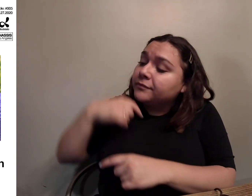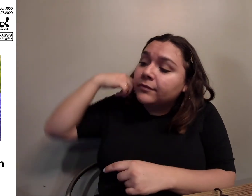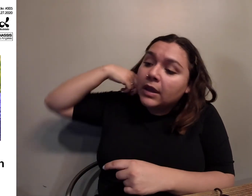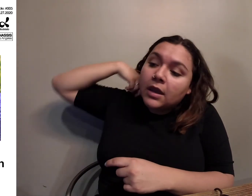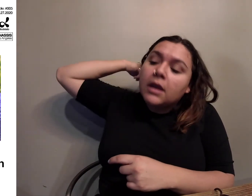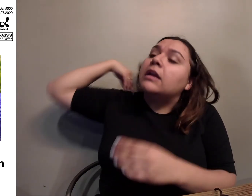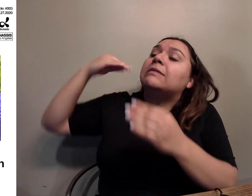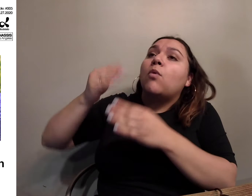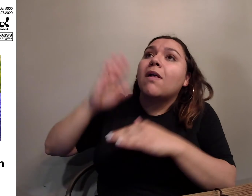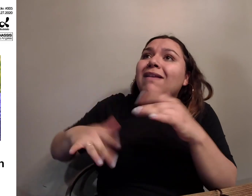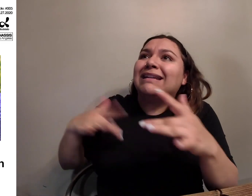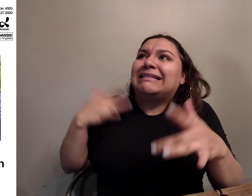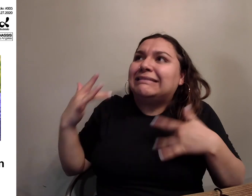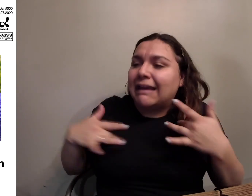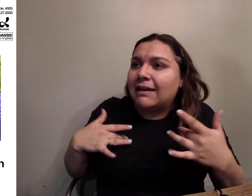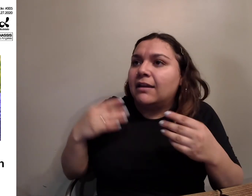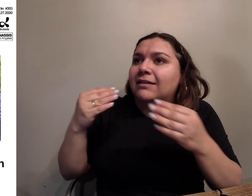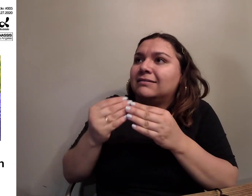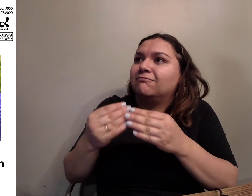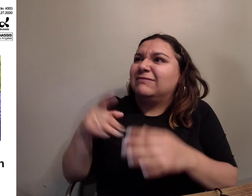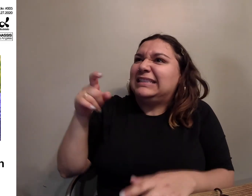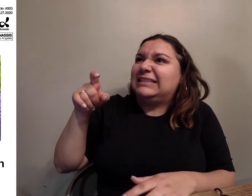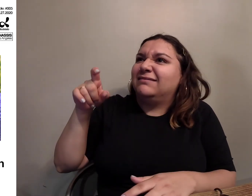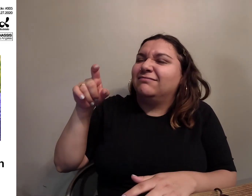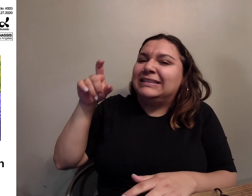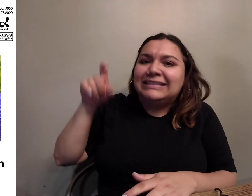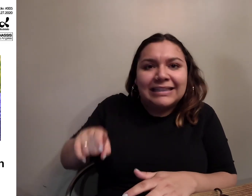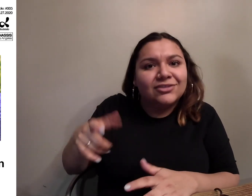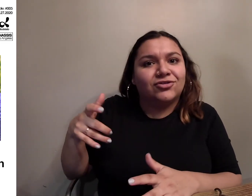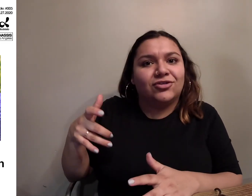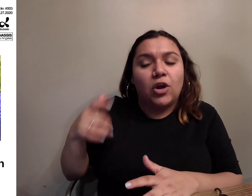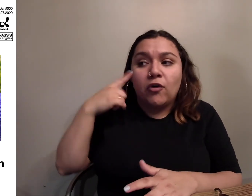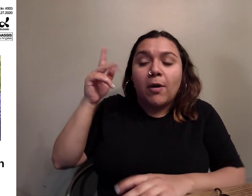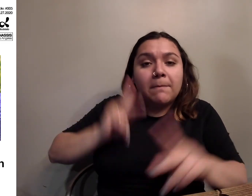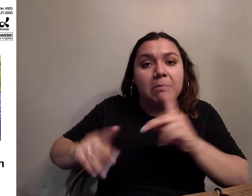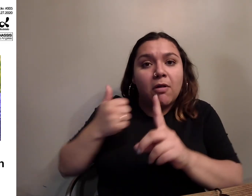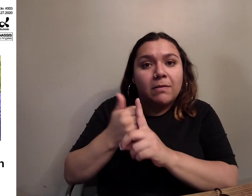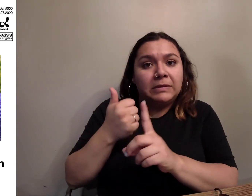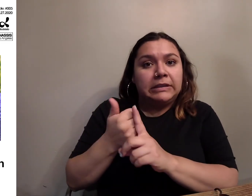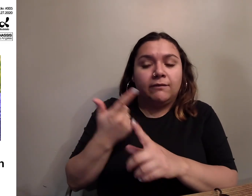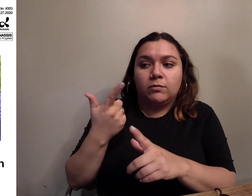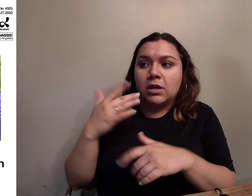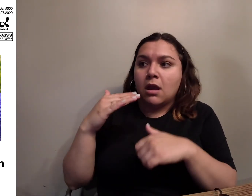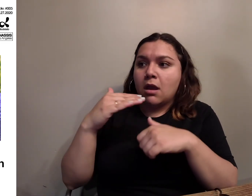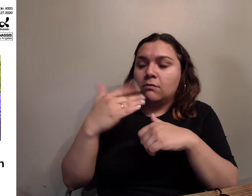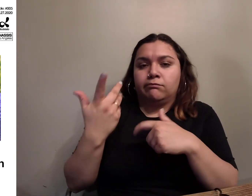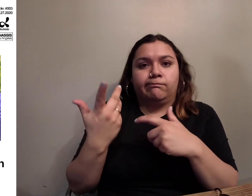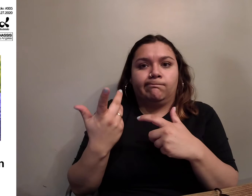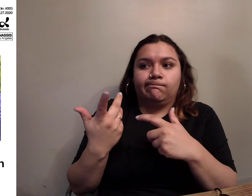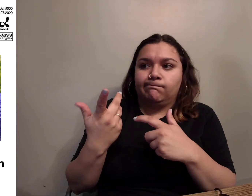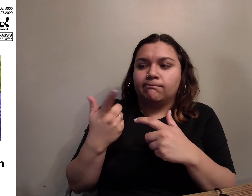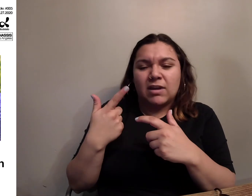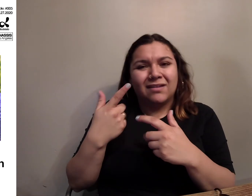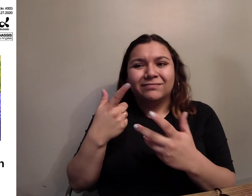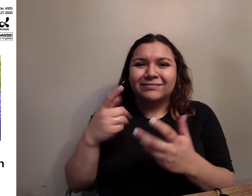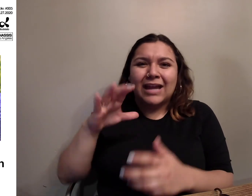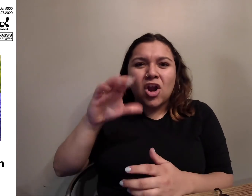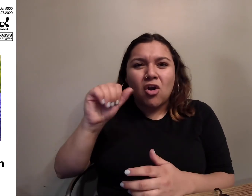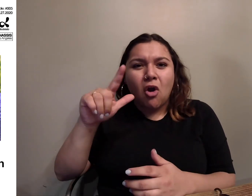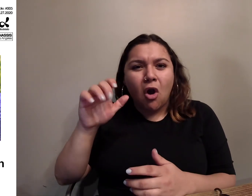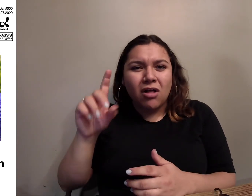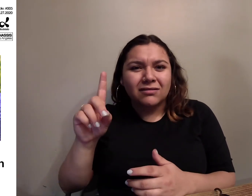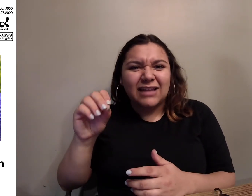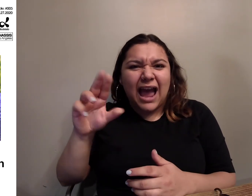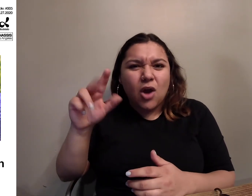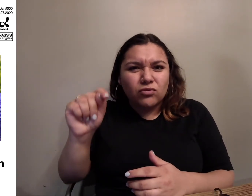than exciting. It's necessary. It's necessary for people to be called out to their faces at times. It's necessary